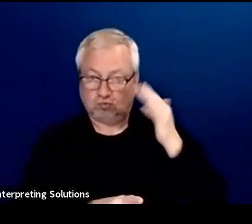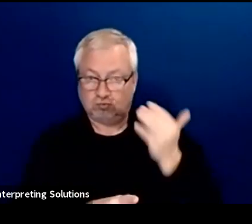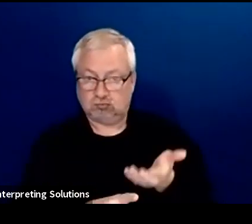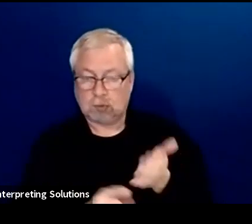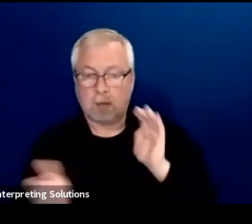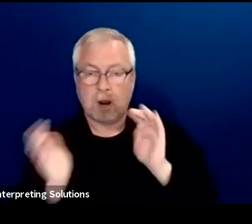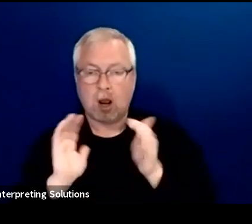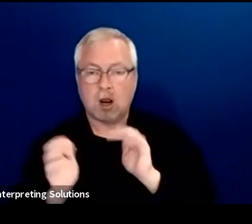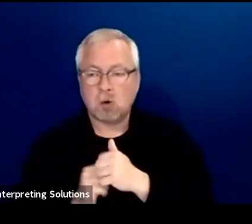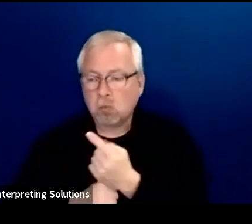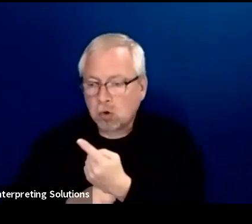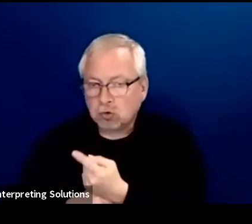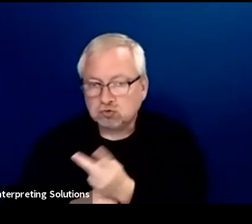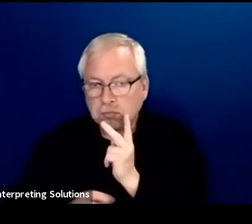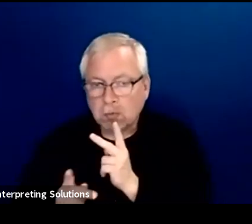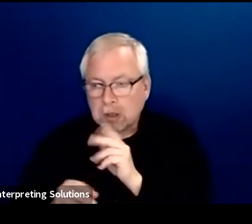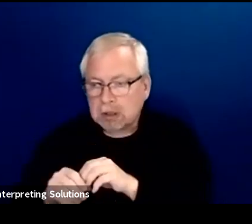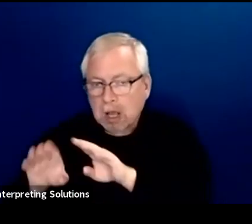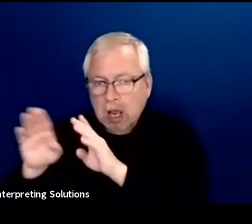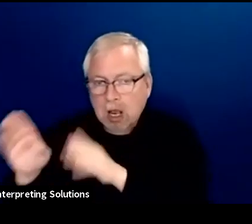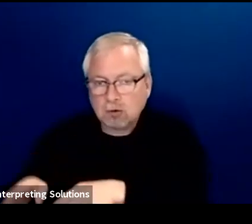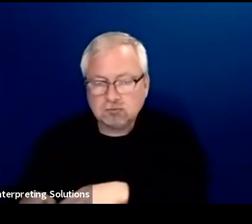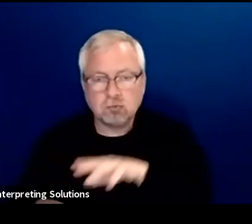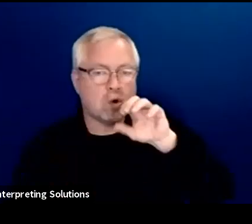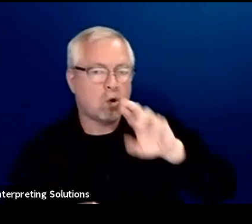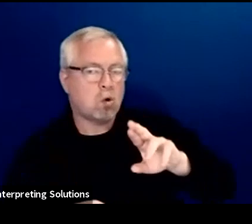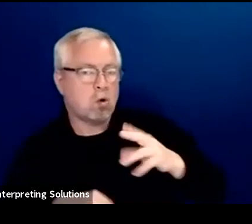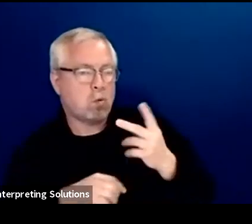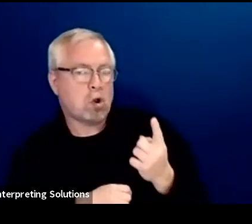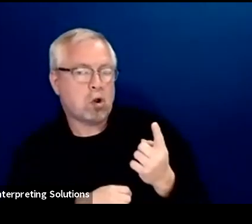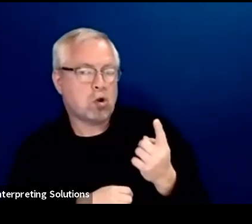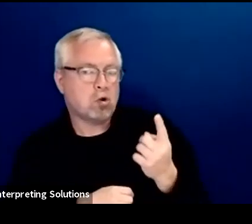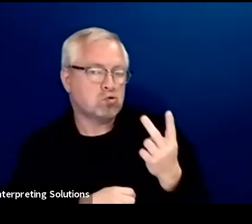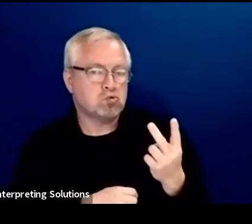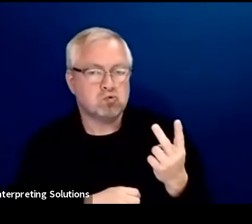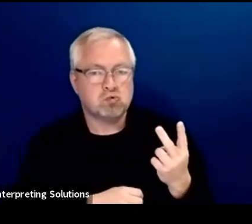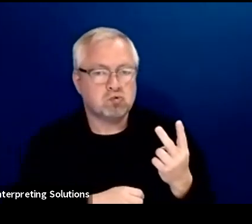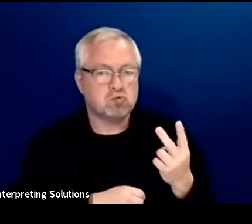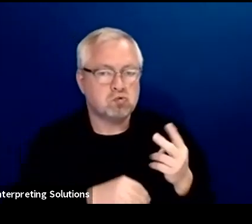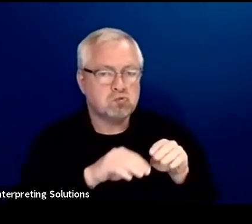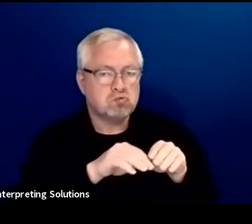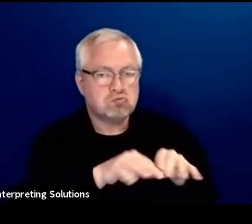care center? Has there been an event where transmission happened where everyone had gathered and went back home?